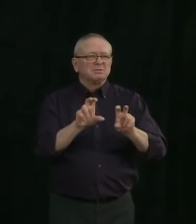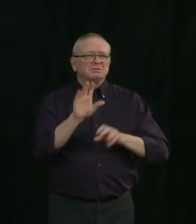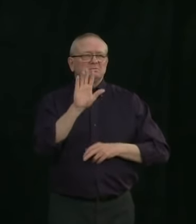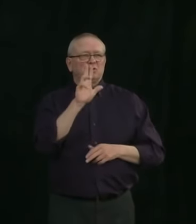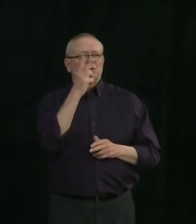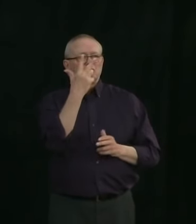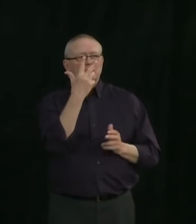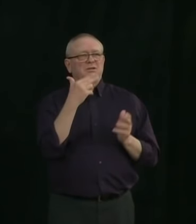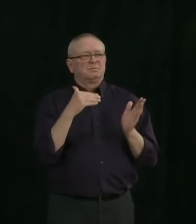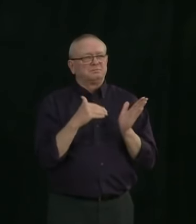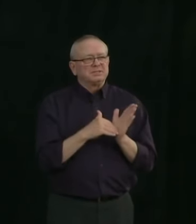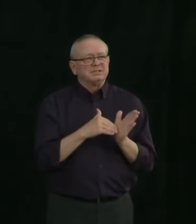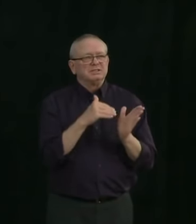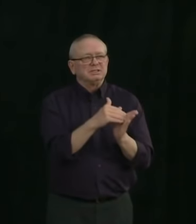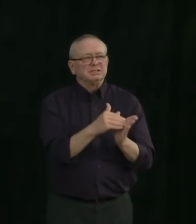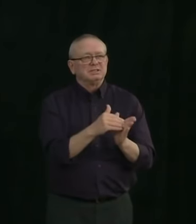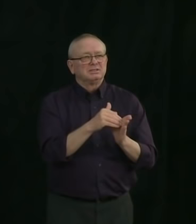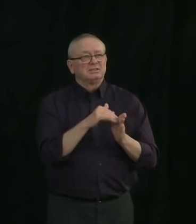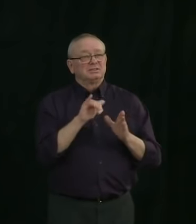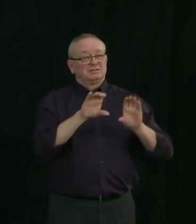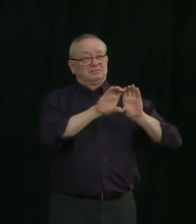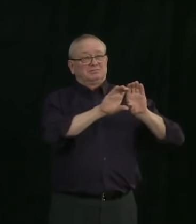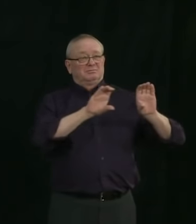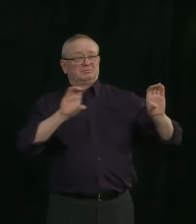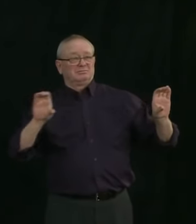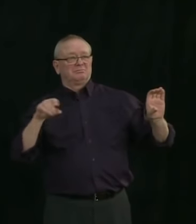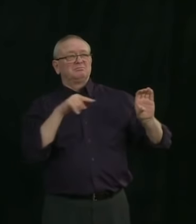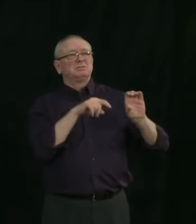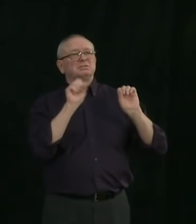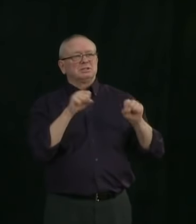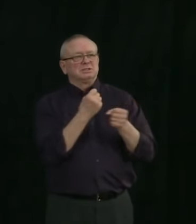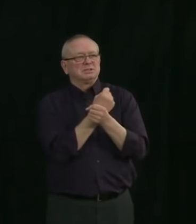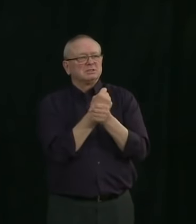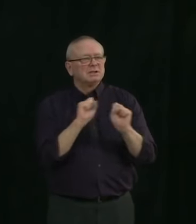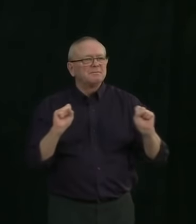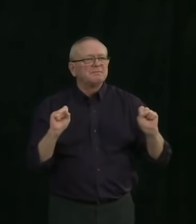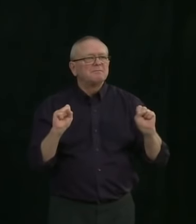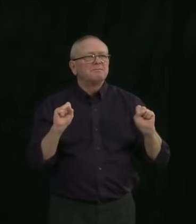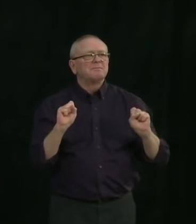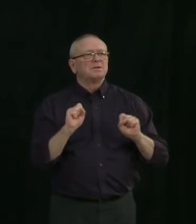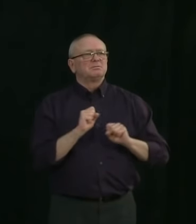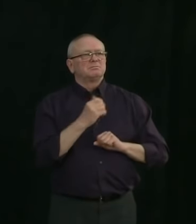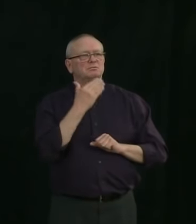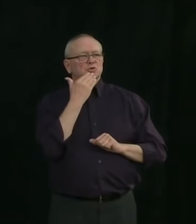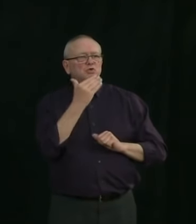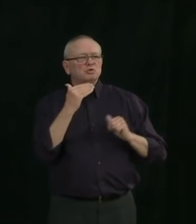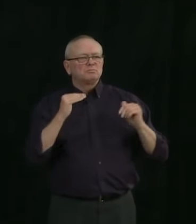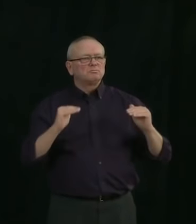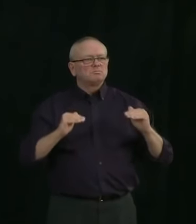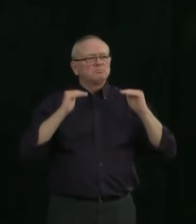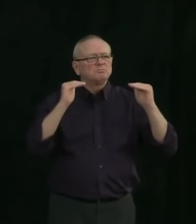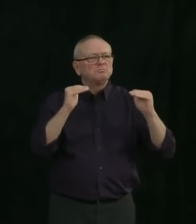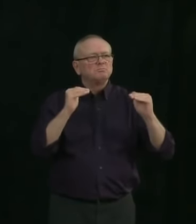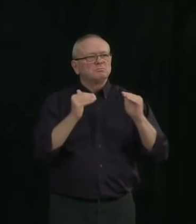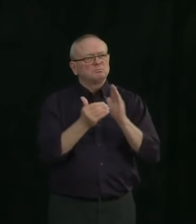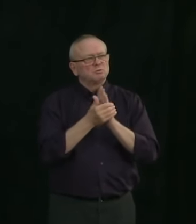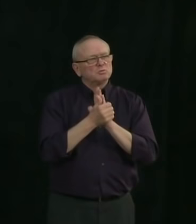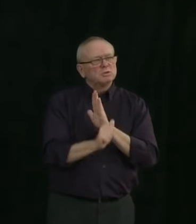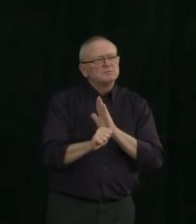for safe, high-quality healthcare delivery, one that meets all standards of infection prevention and